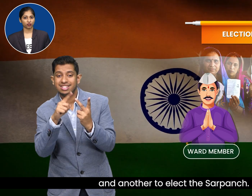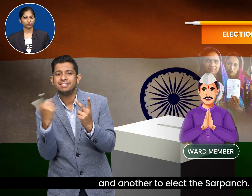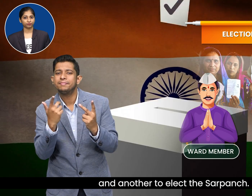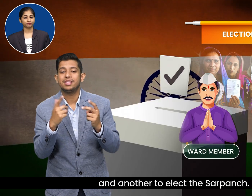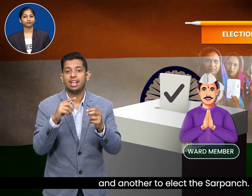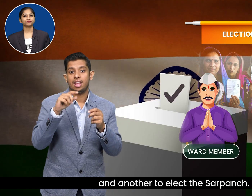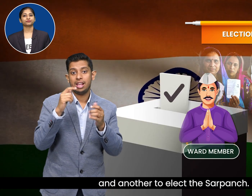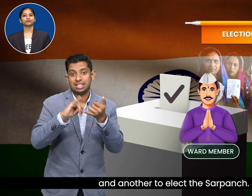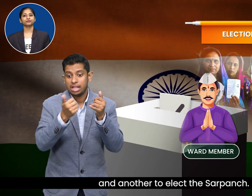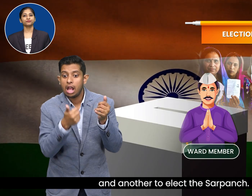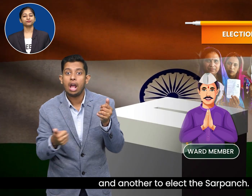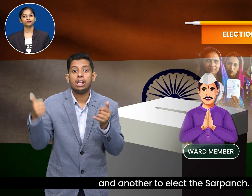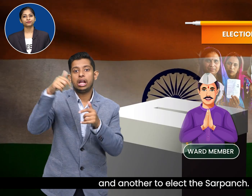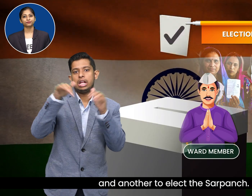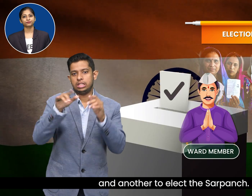sarpanch.